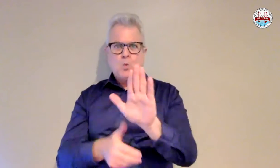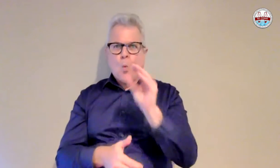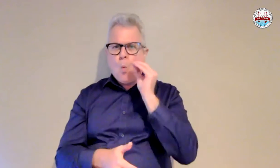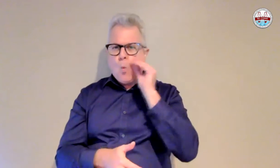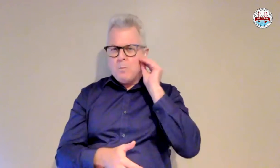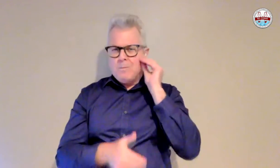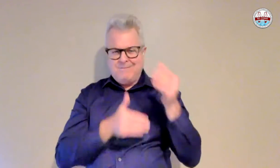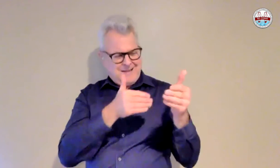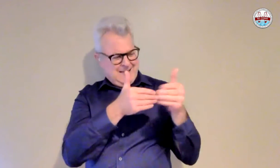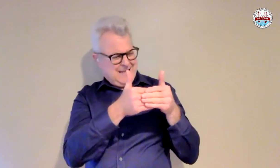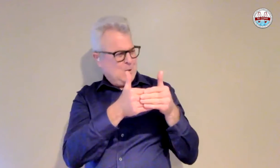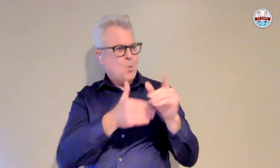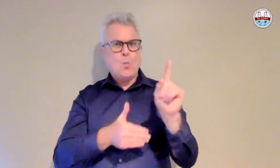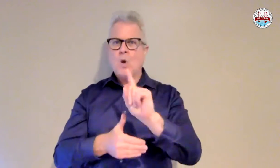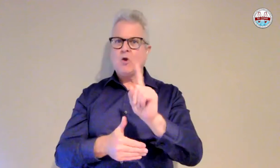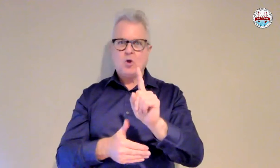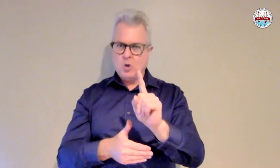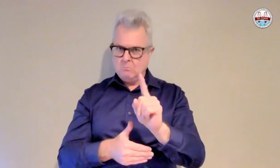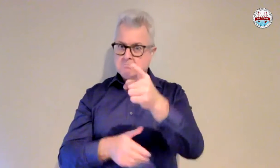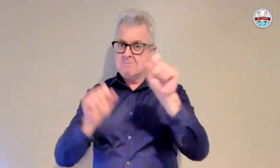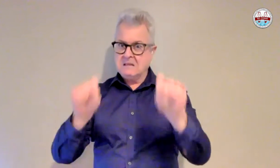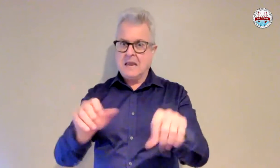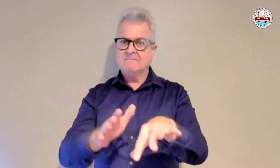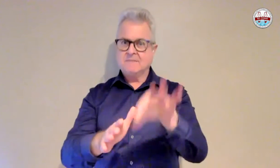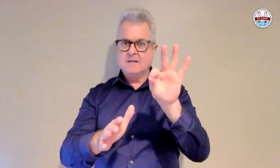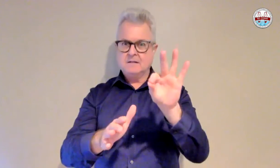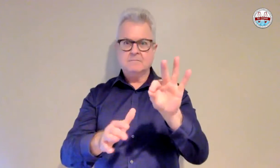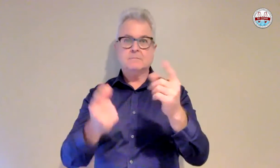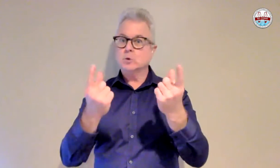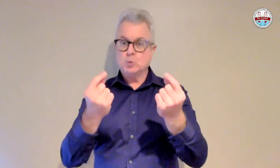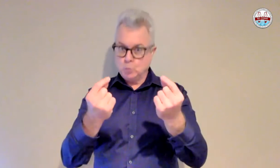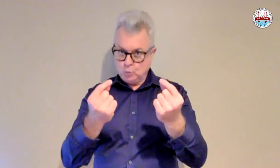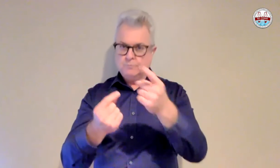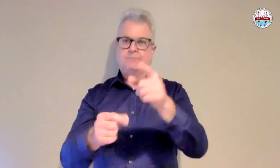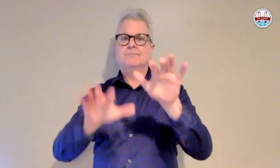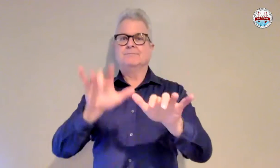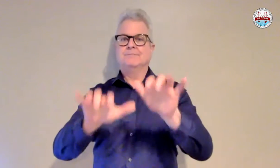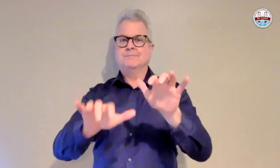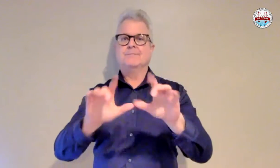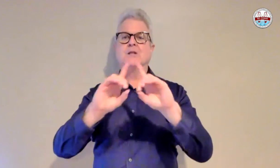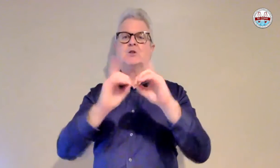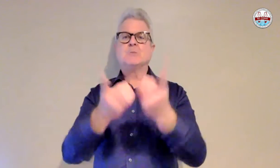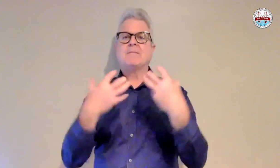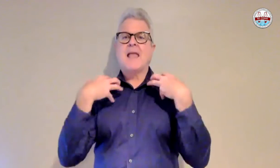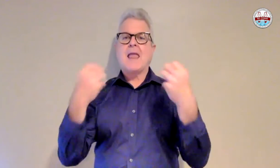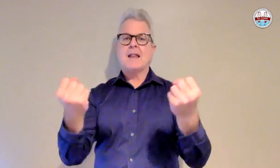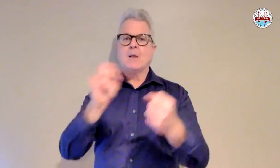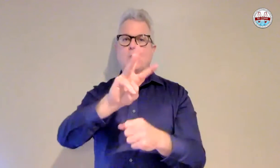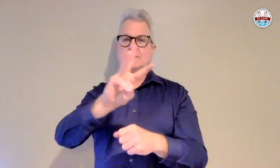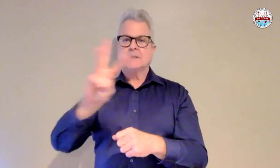you have to identify whether you want to have a test that's performed near your home or close to your place of employment. In order to do